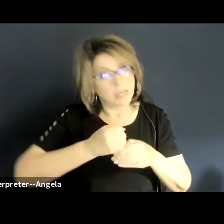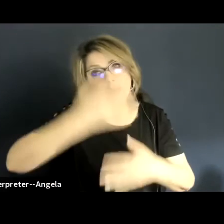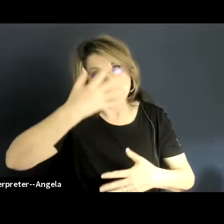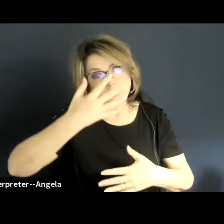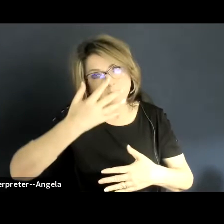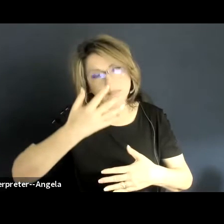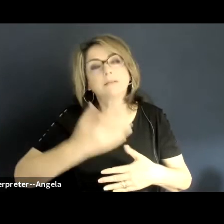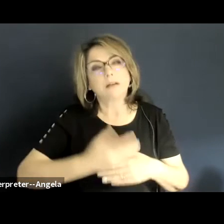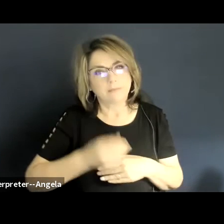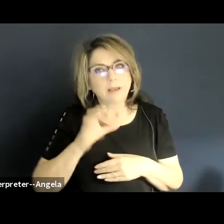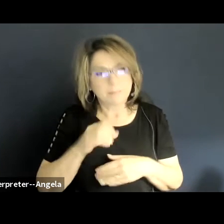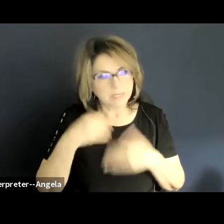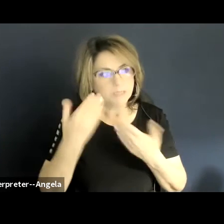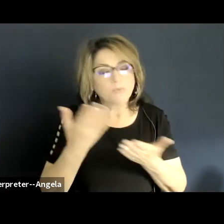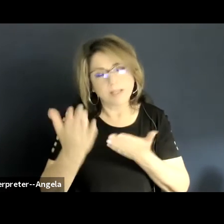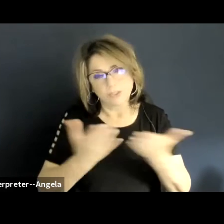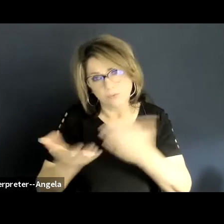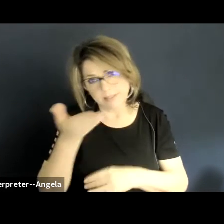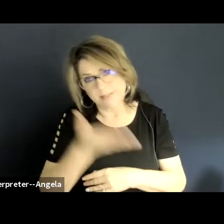that are providing services there.